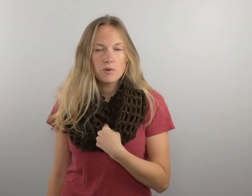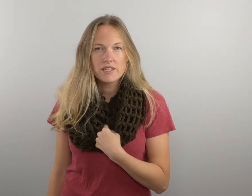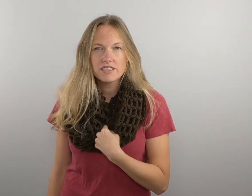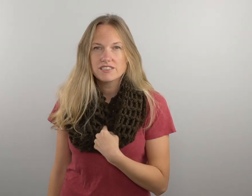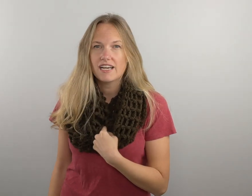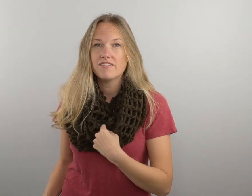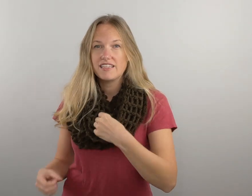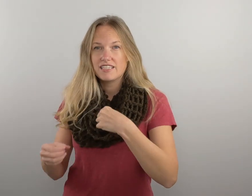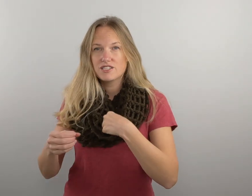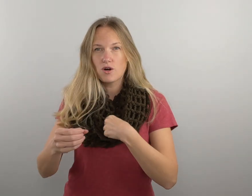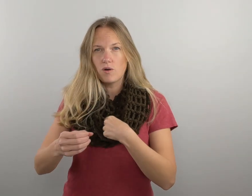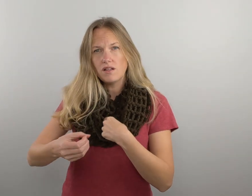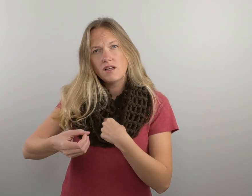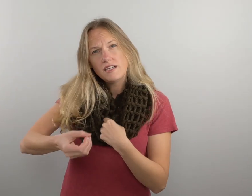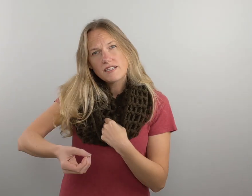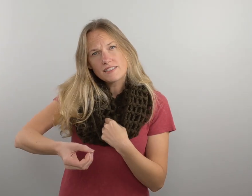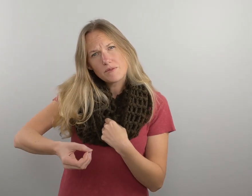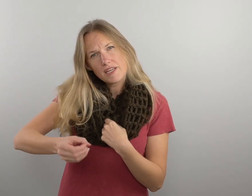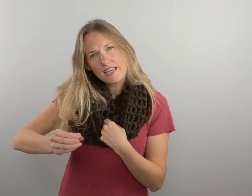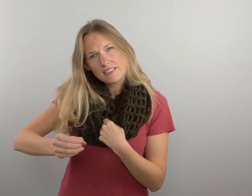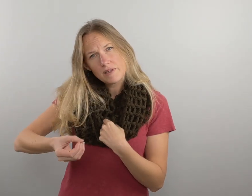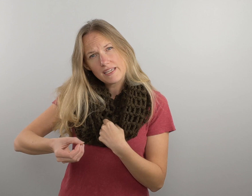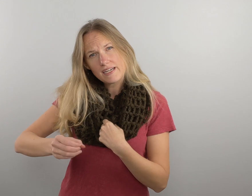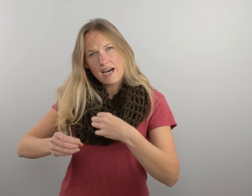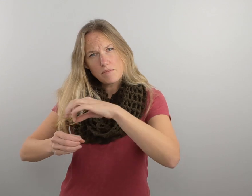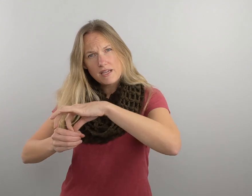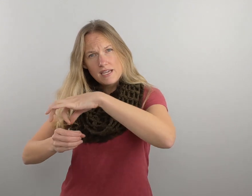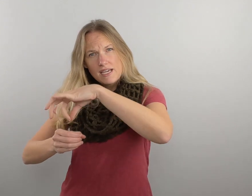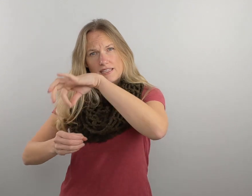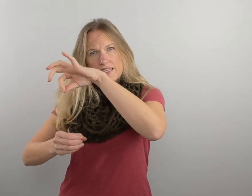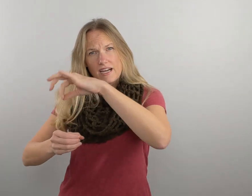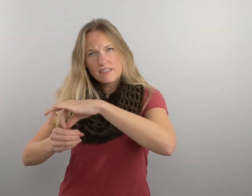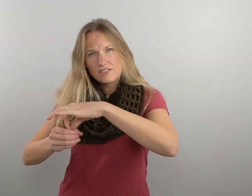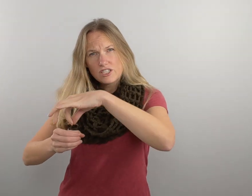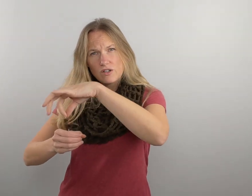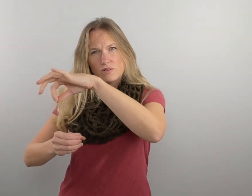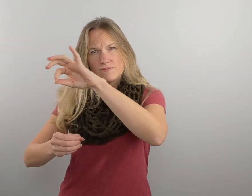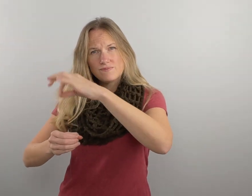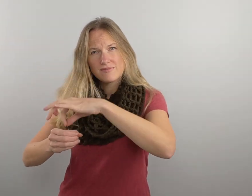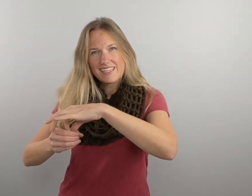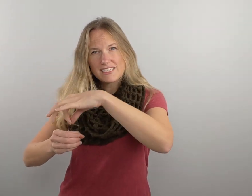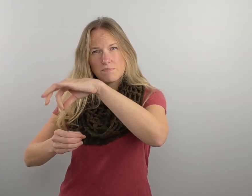point to yourself, and then soul, non-dominant hand, making a cup, and then kind of show like a